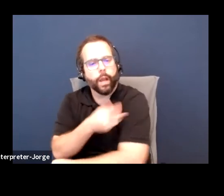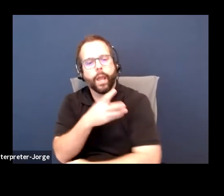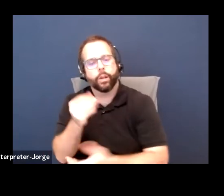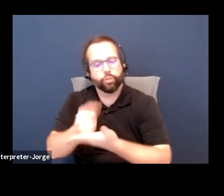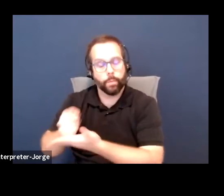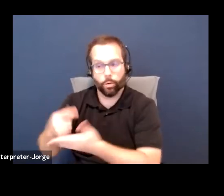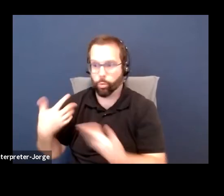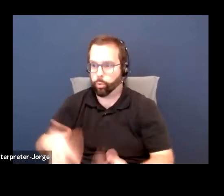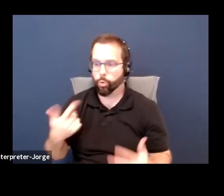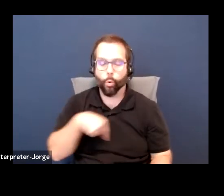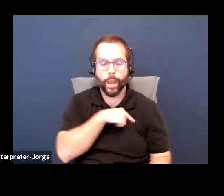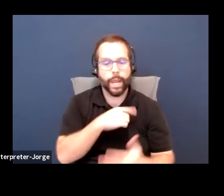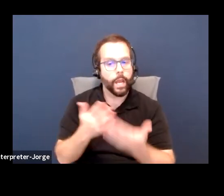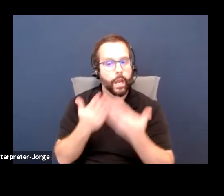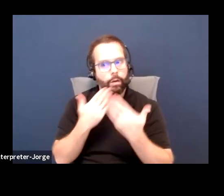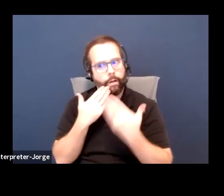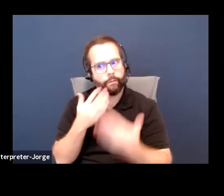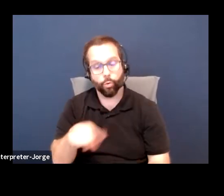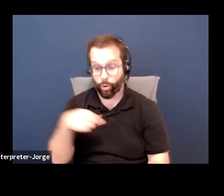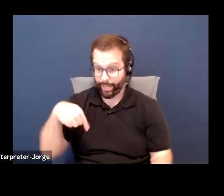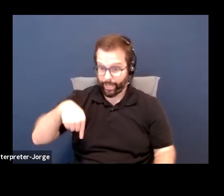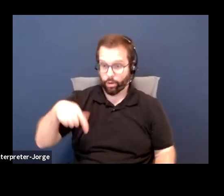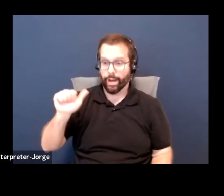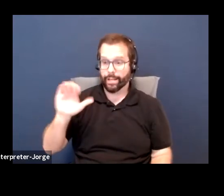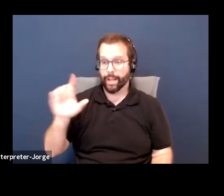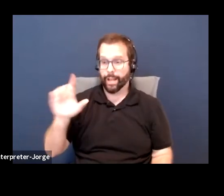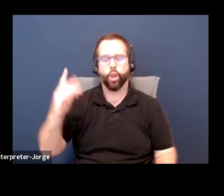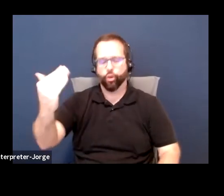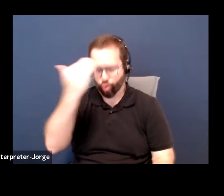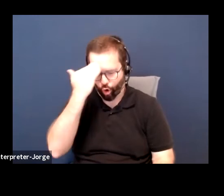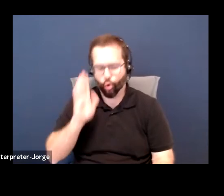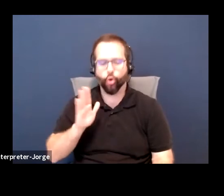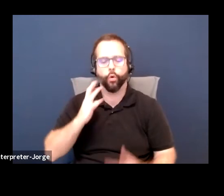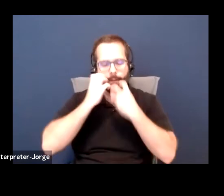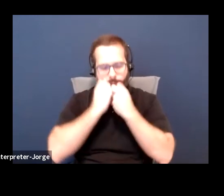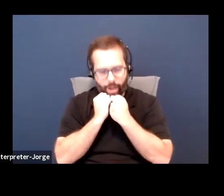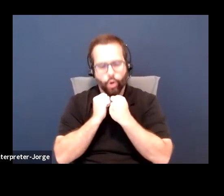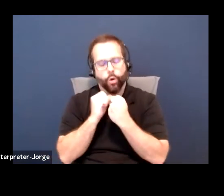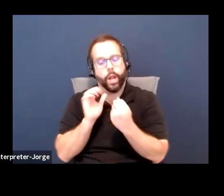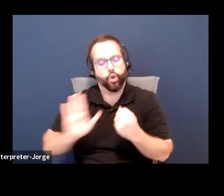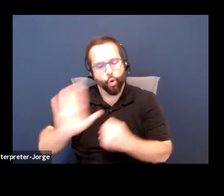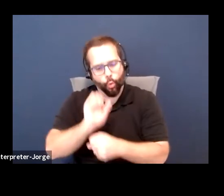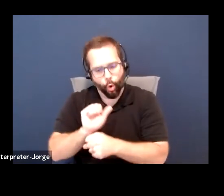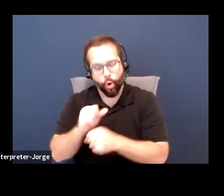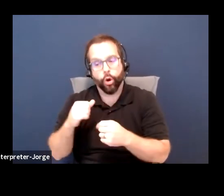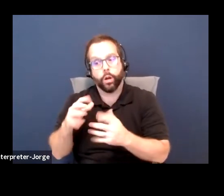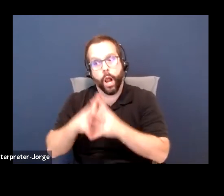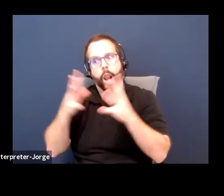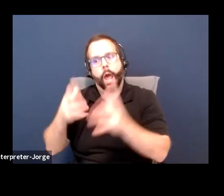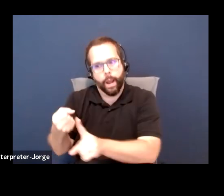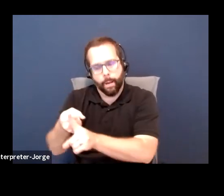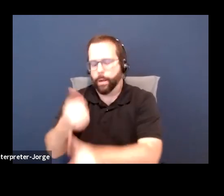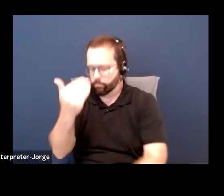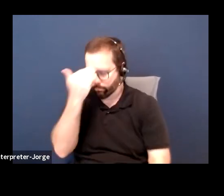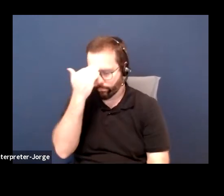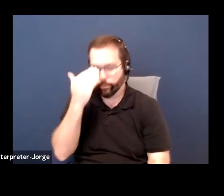and ACL know the value and impact of your work and the huge unmet demand that exists now and will